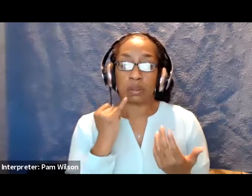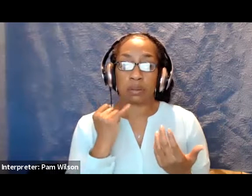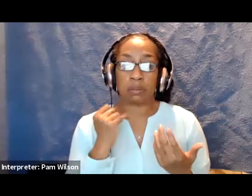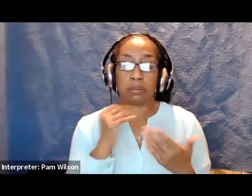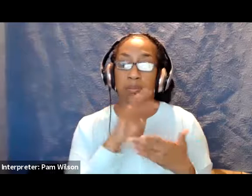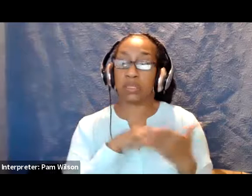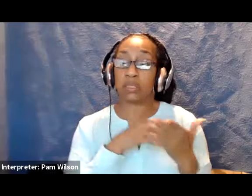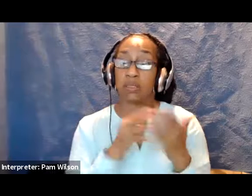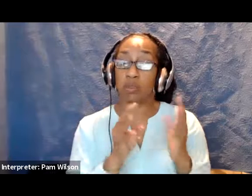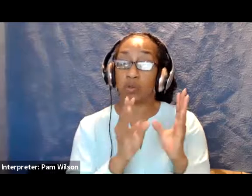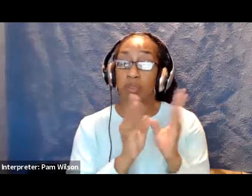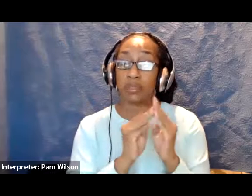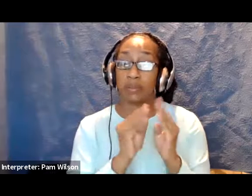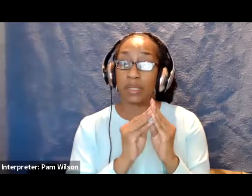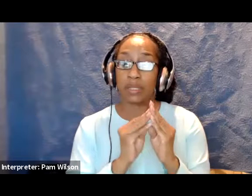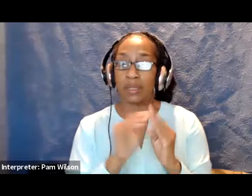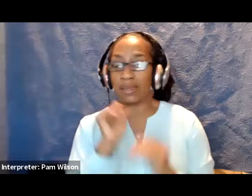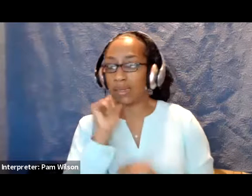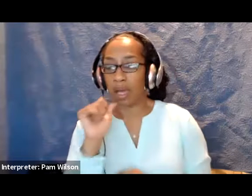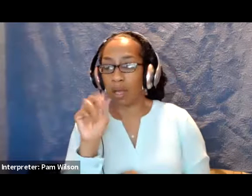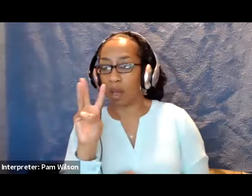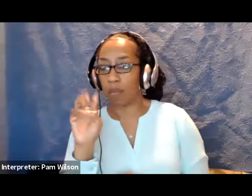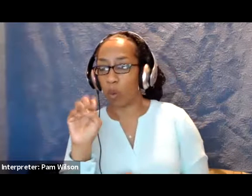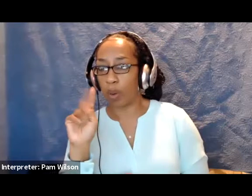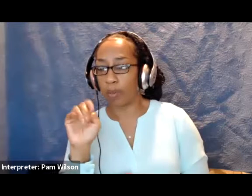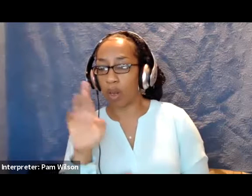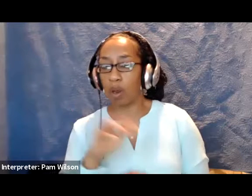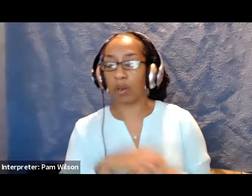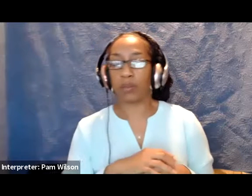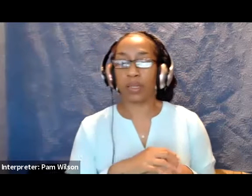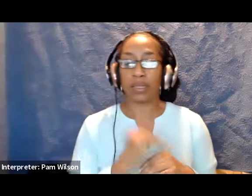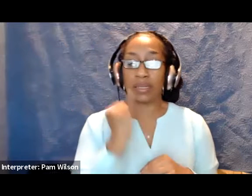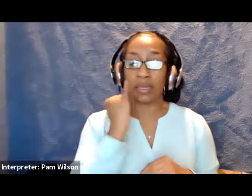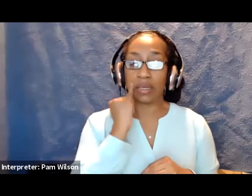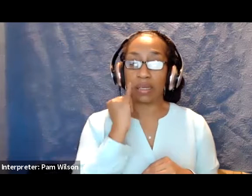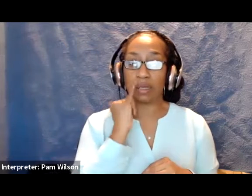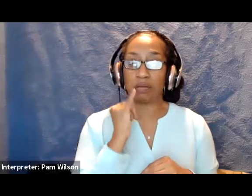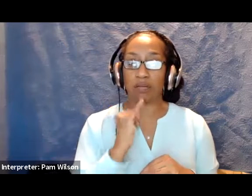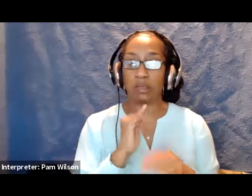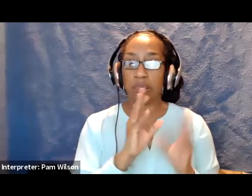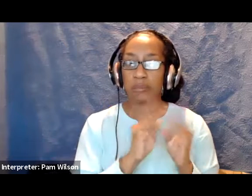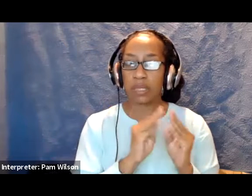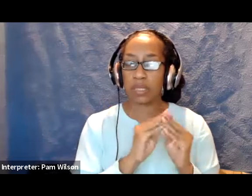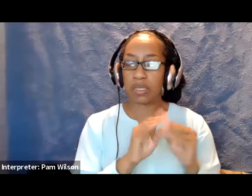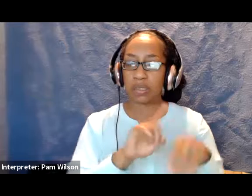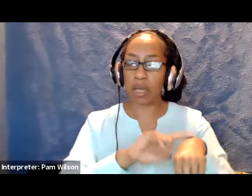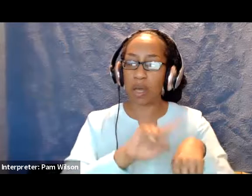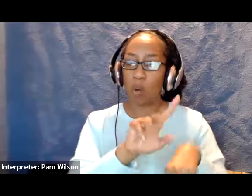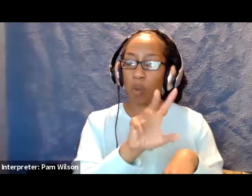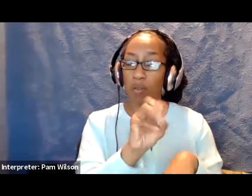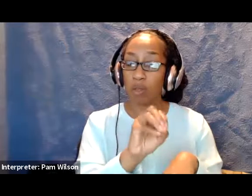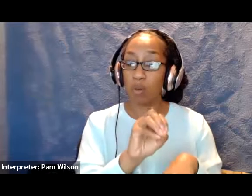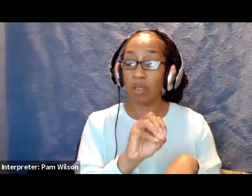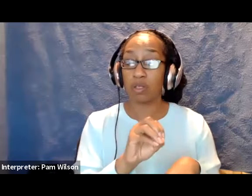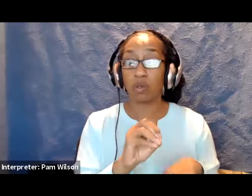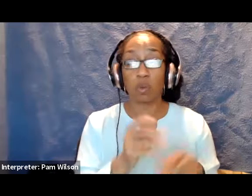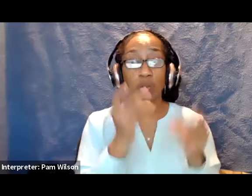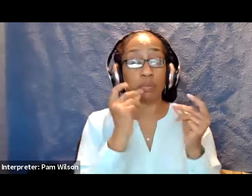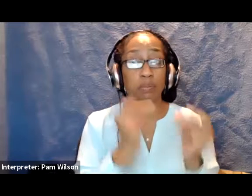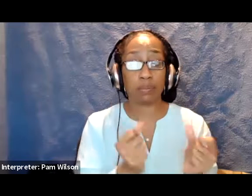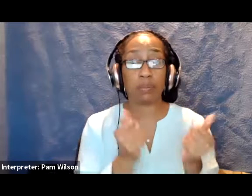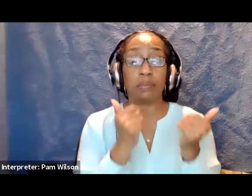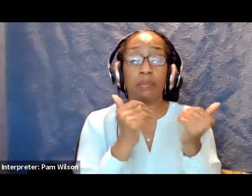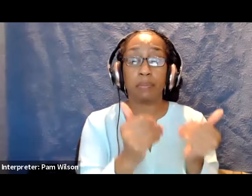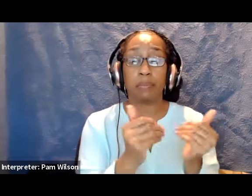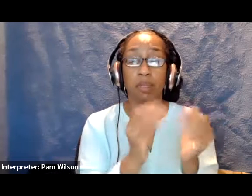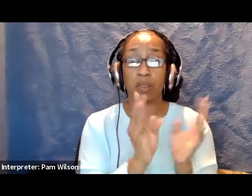scheduling a meeting though, and not a webinar, and you're doing it at 1:30 and you want to meet with the person right away. Well,